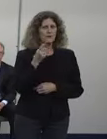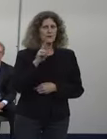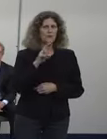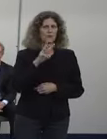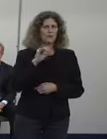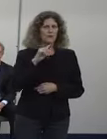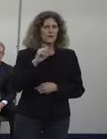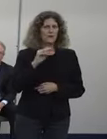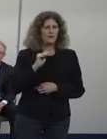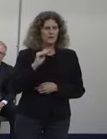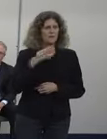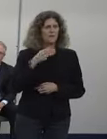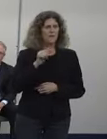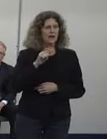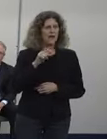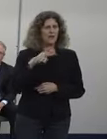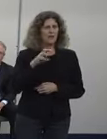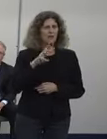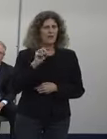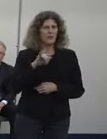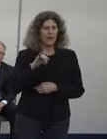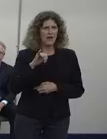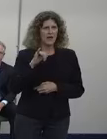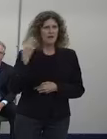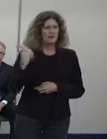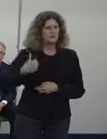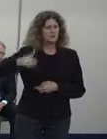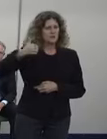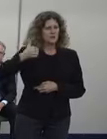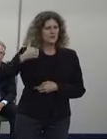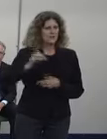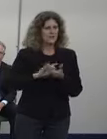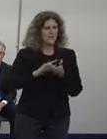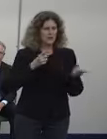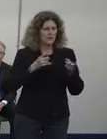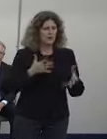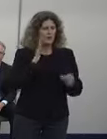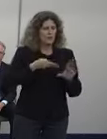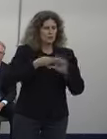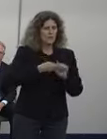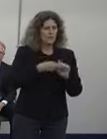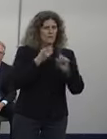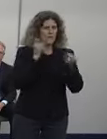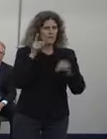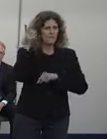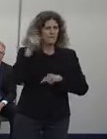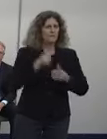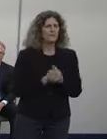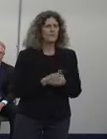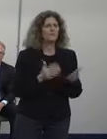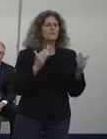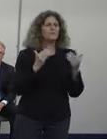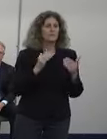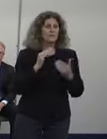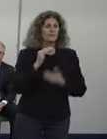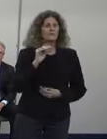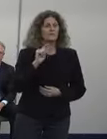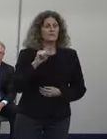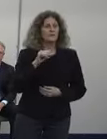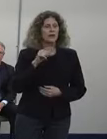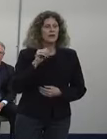will be joining us remotely, Taylor Jones, Buncombe County Emergency Services Director, and Fletcher Tove,